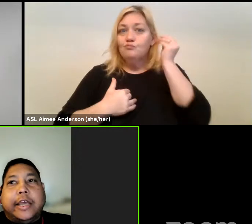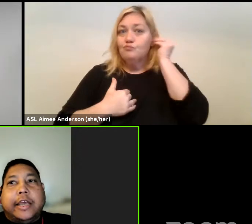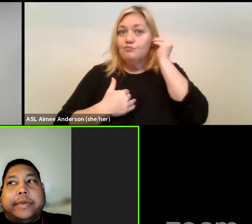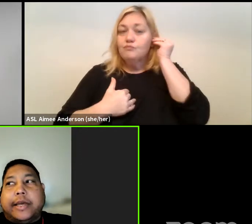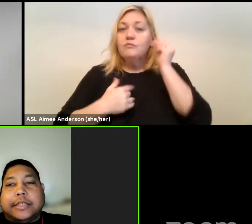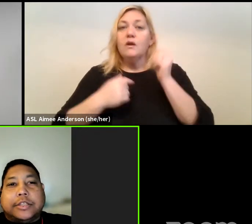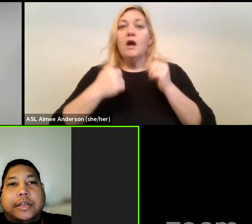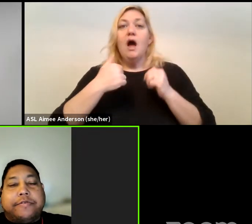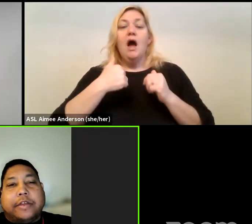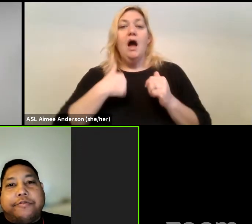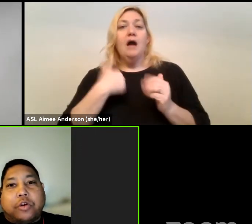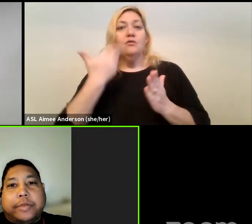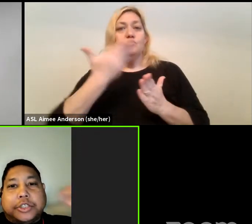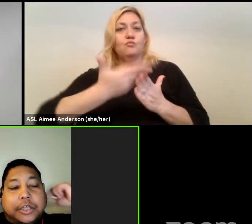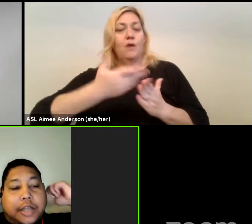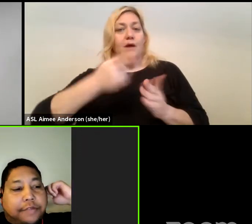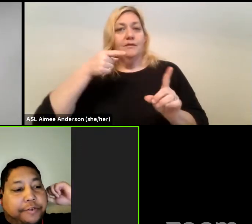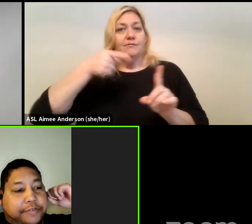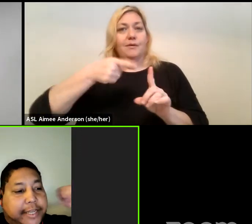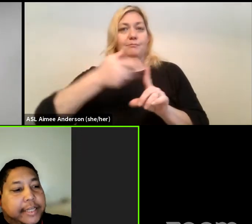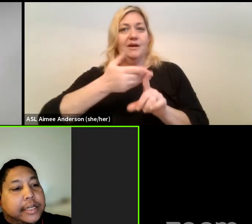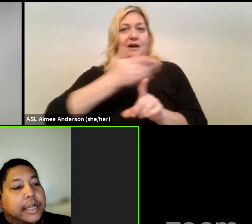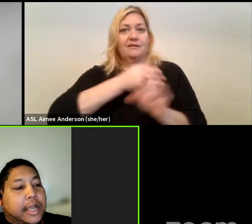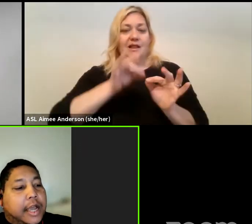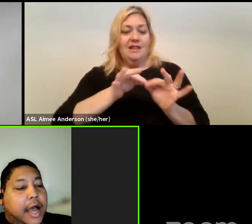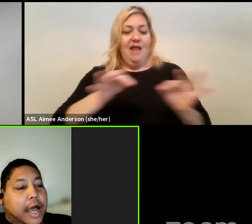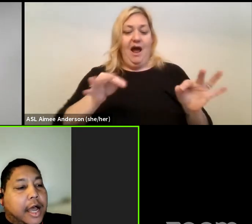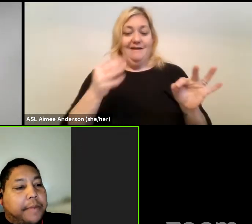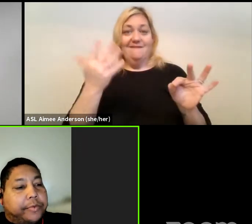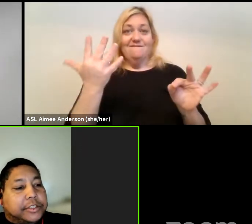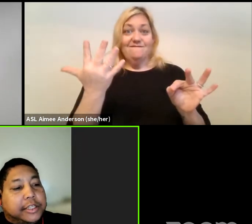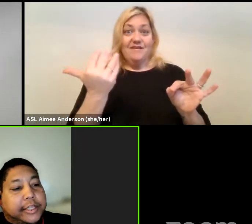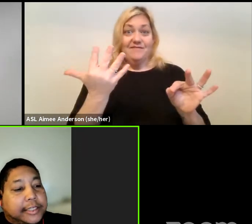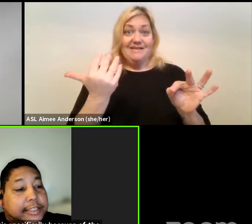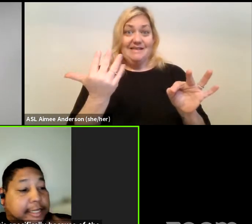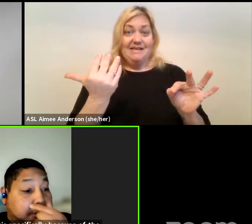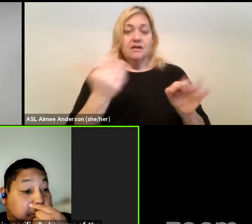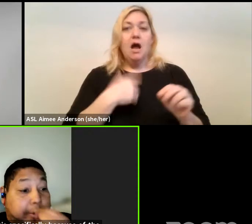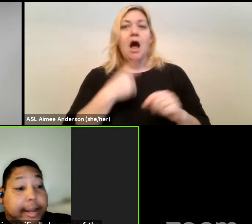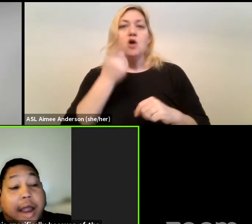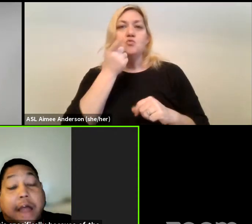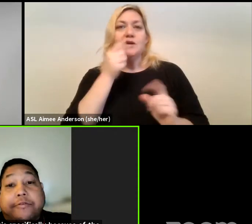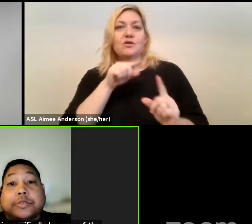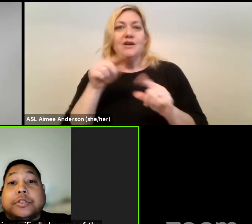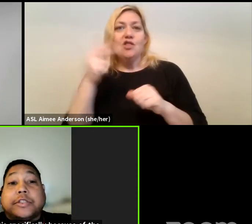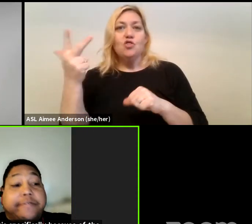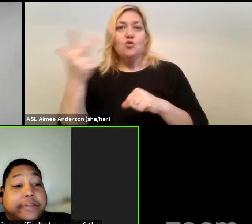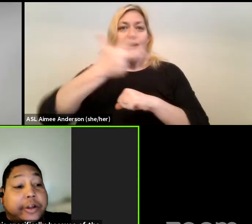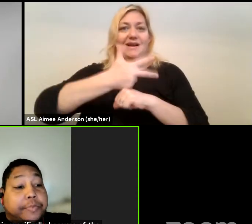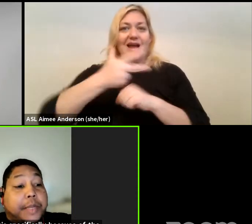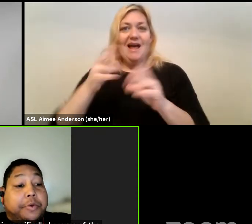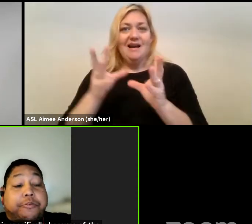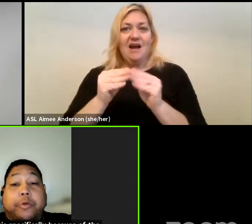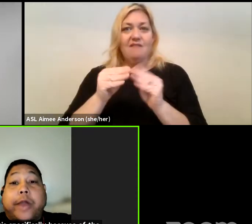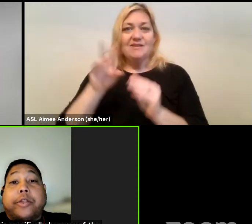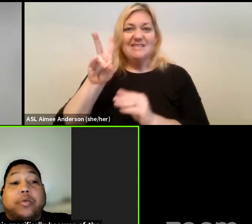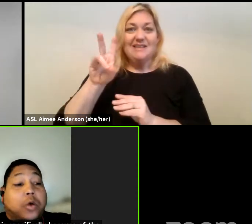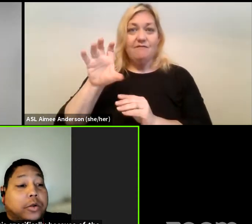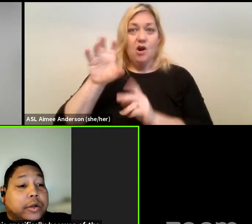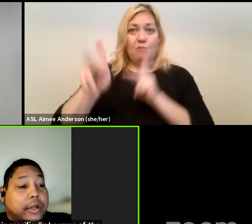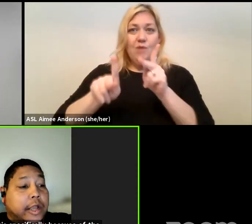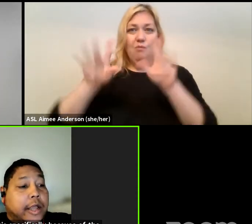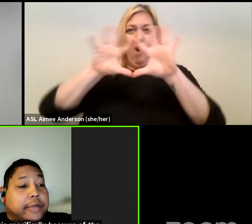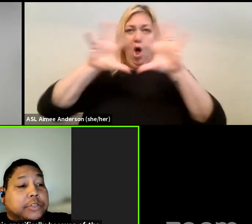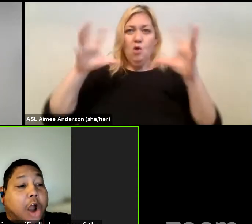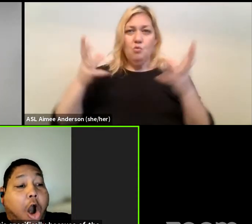specifically because of the aforementioned line 15. I recently attended a 3-day conference with 700 people from around the